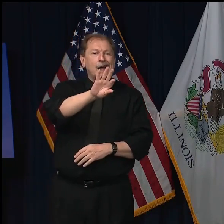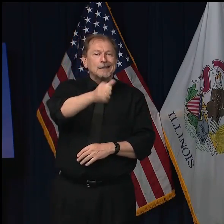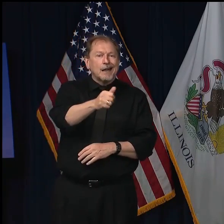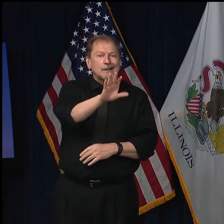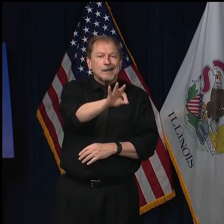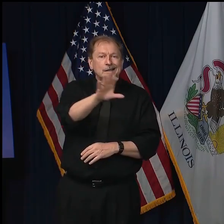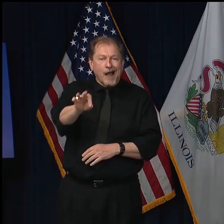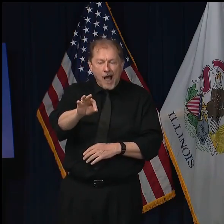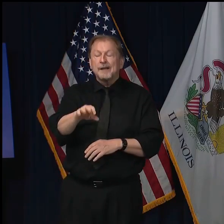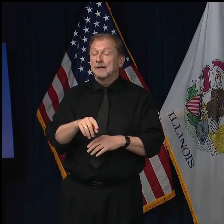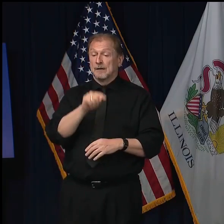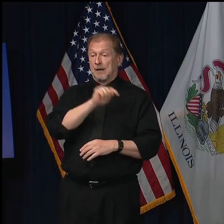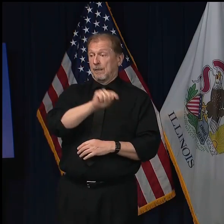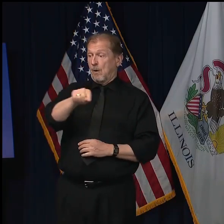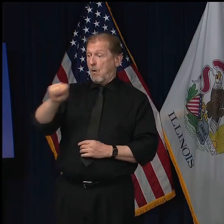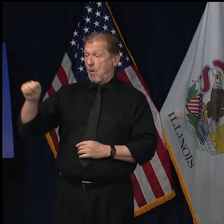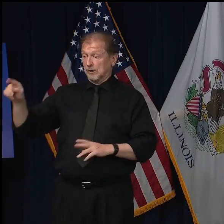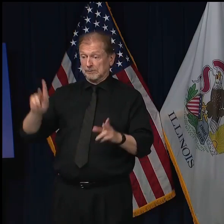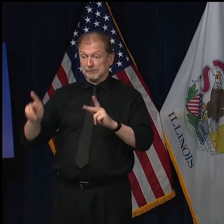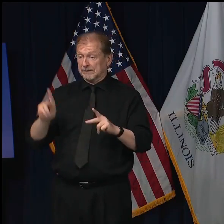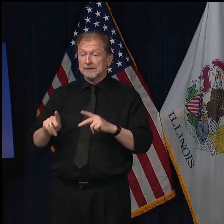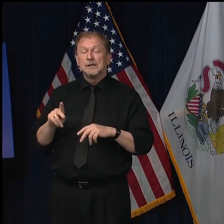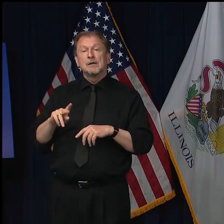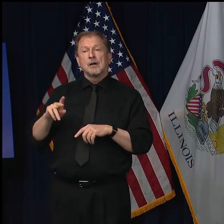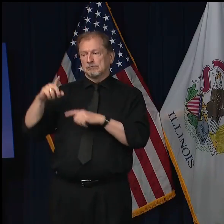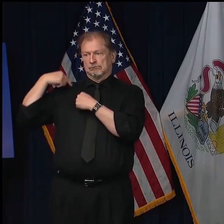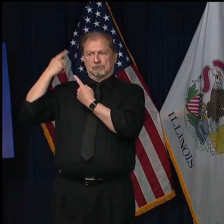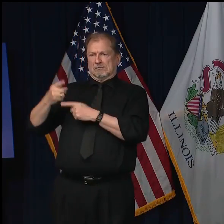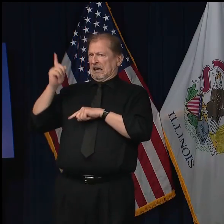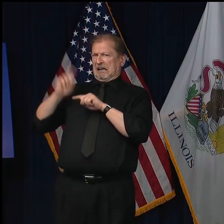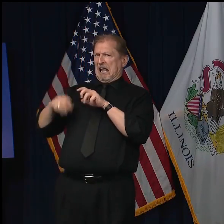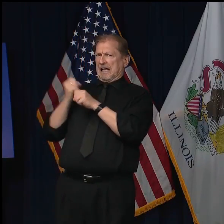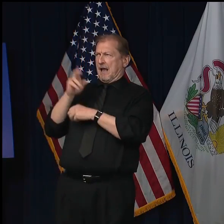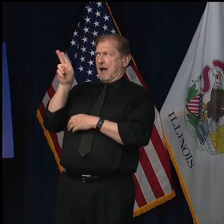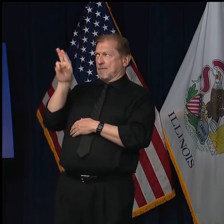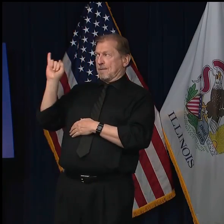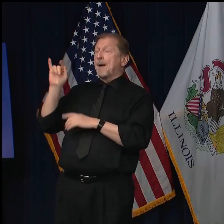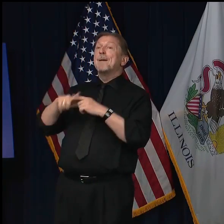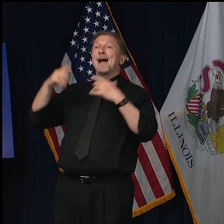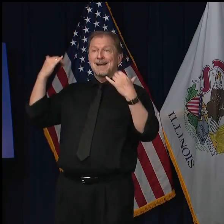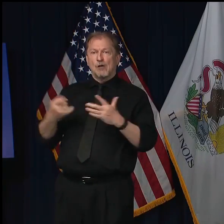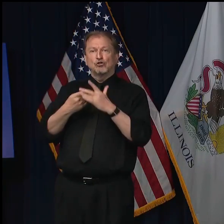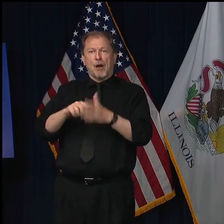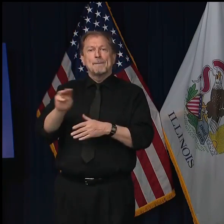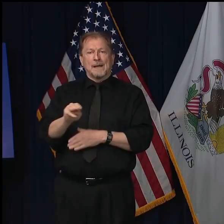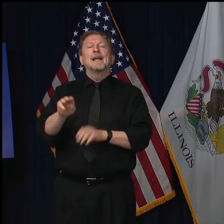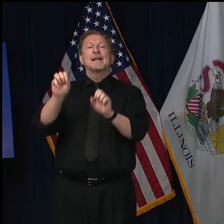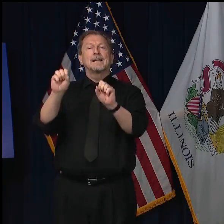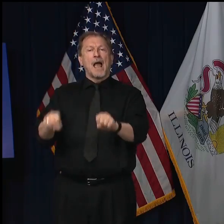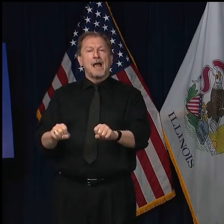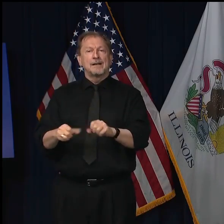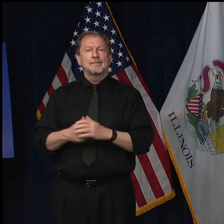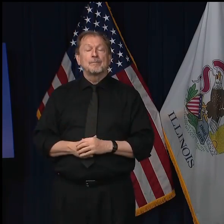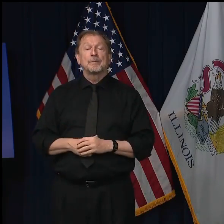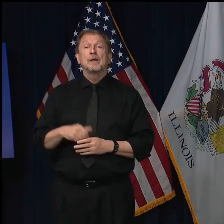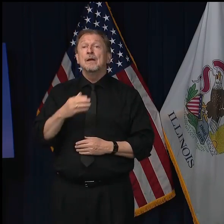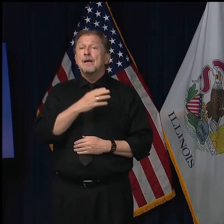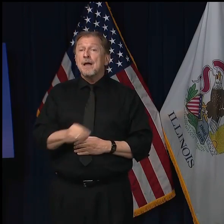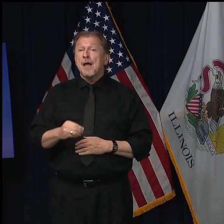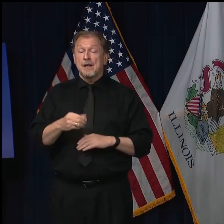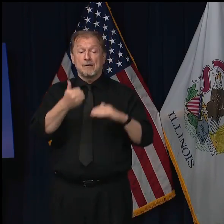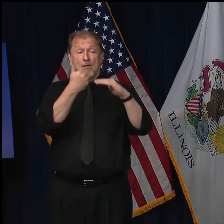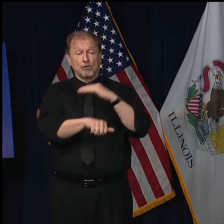individuals, and many others who don't qualify for traditional unemployment. Under the new Pandemic Unemployment